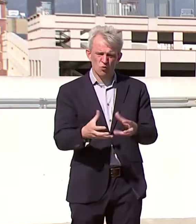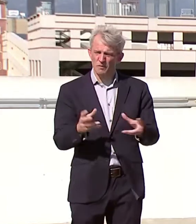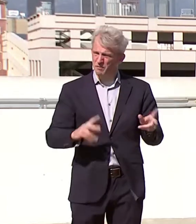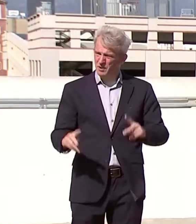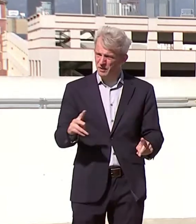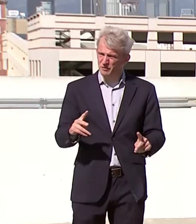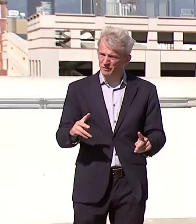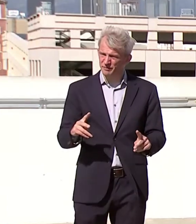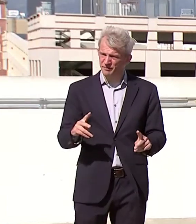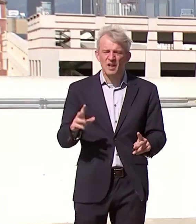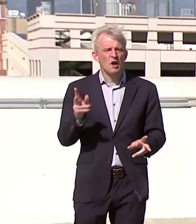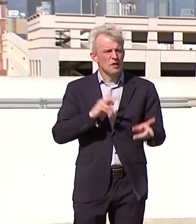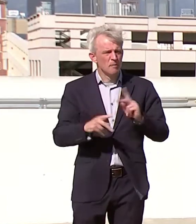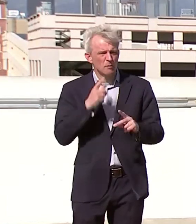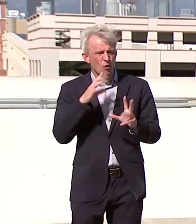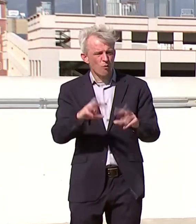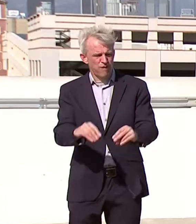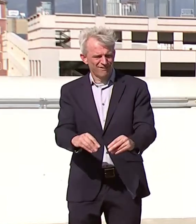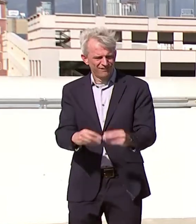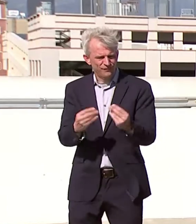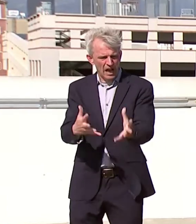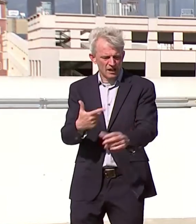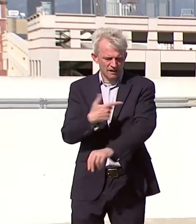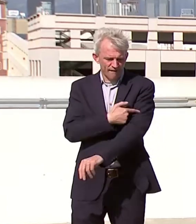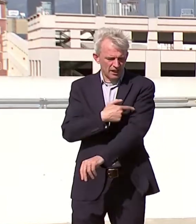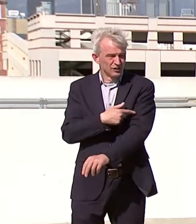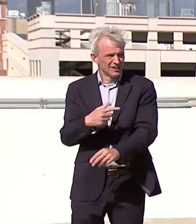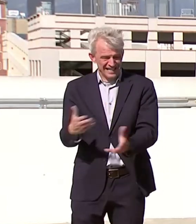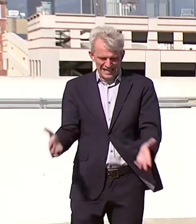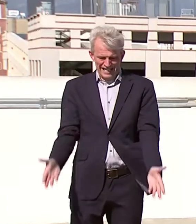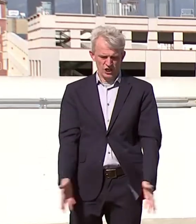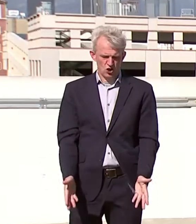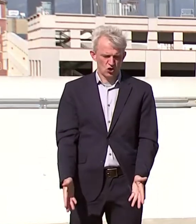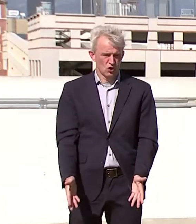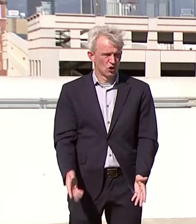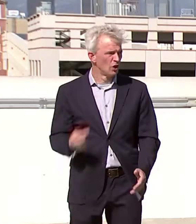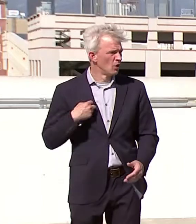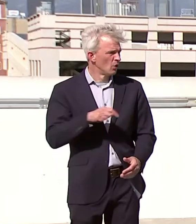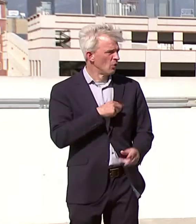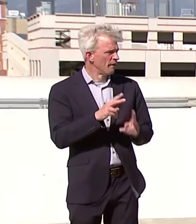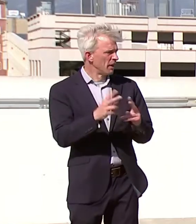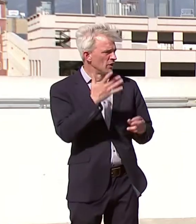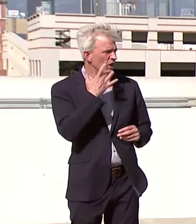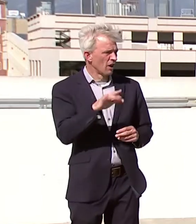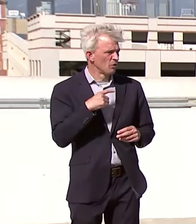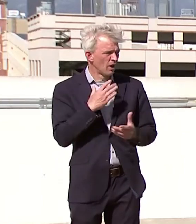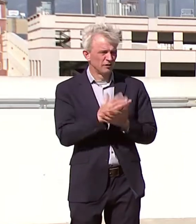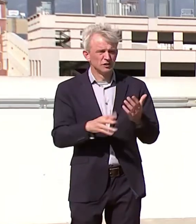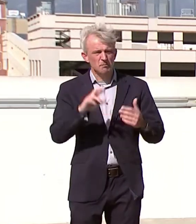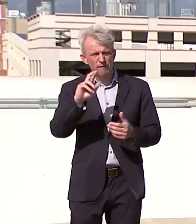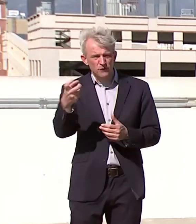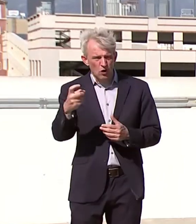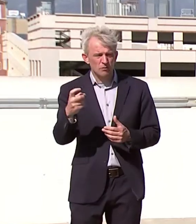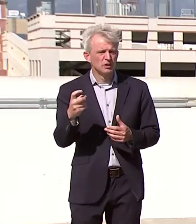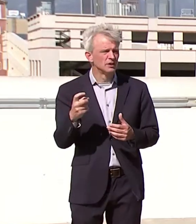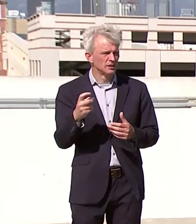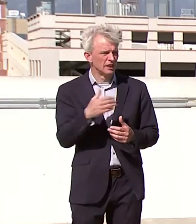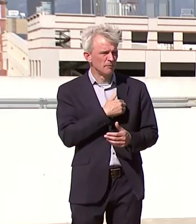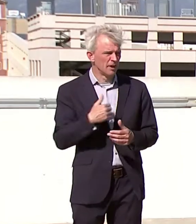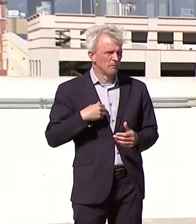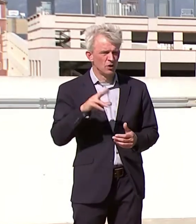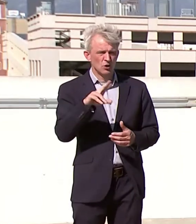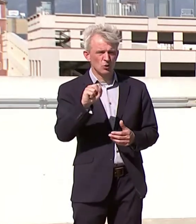people that are going to be administering the vaccines in this facility. We are so lucky. We have some of our pharmacy members of the